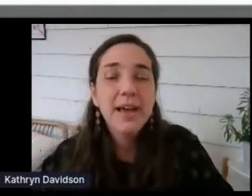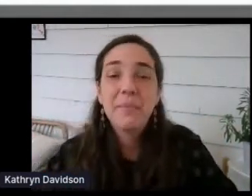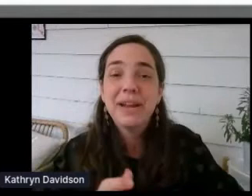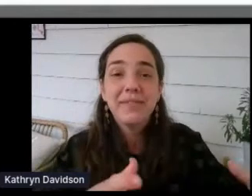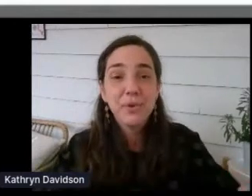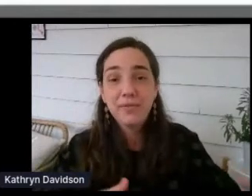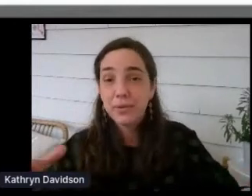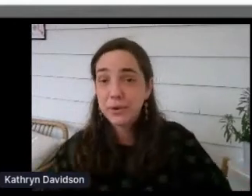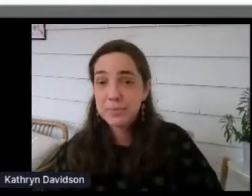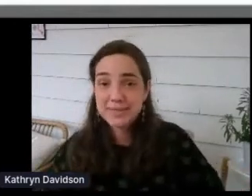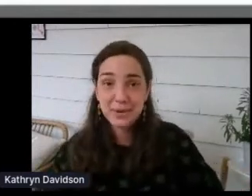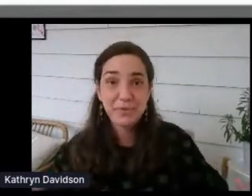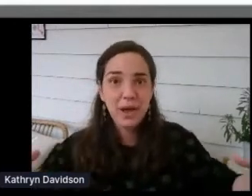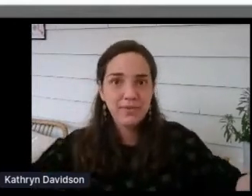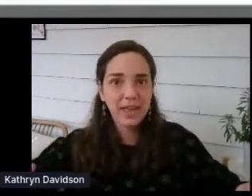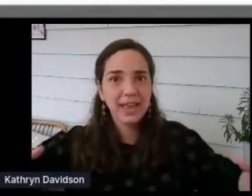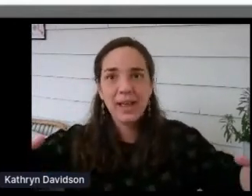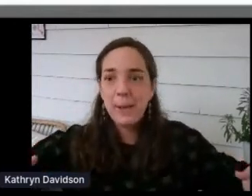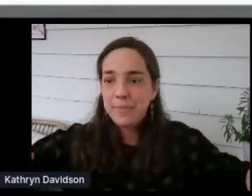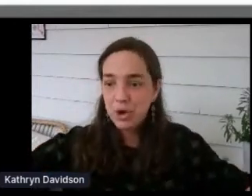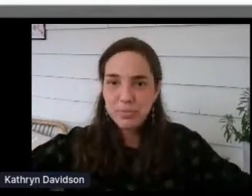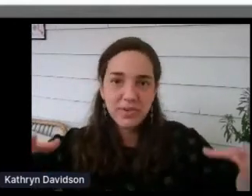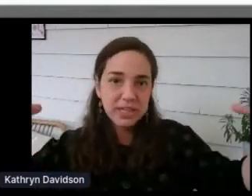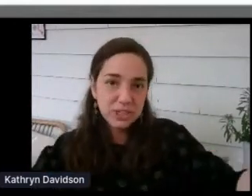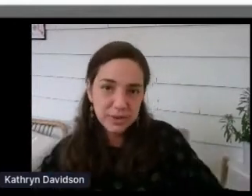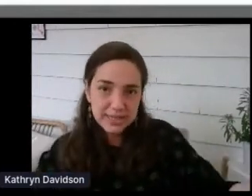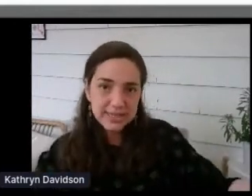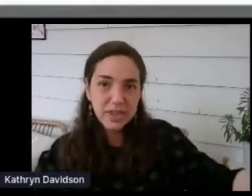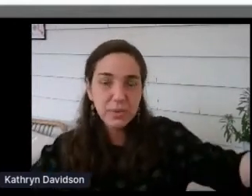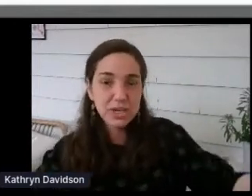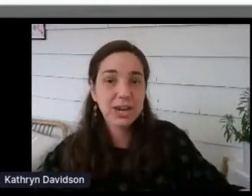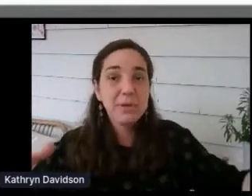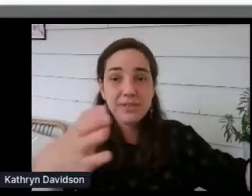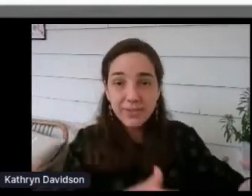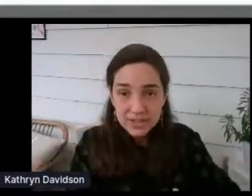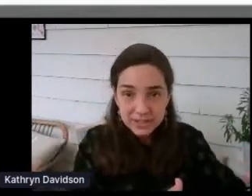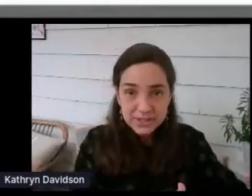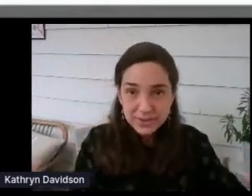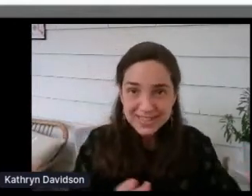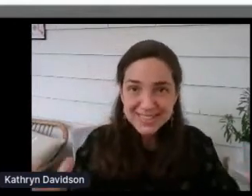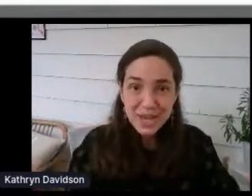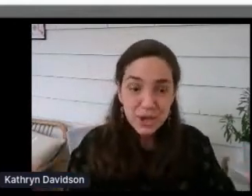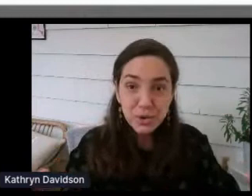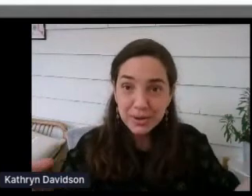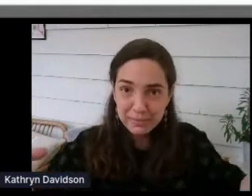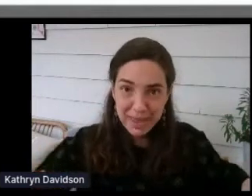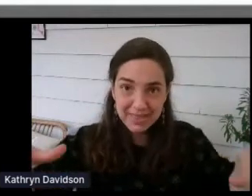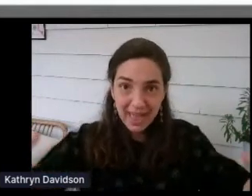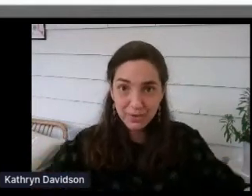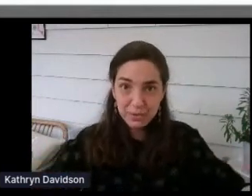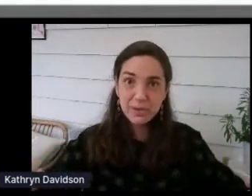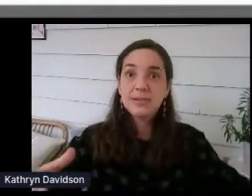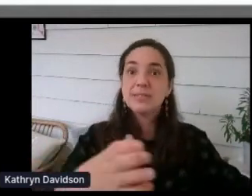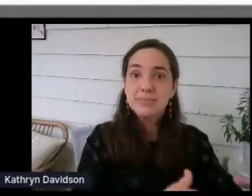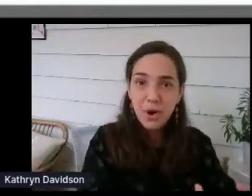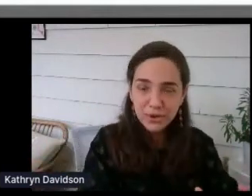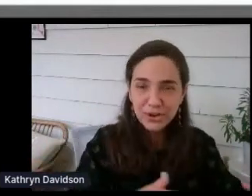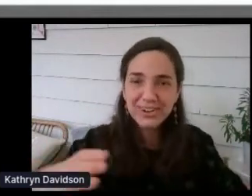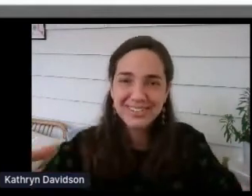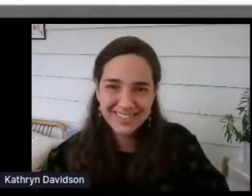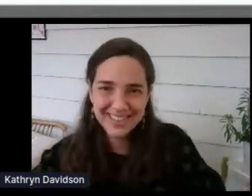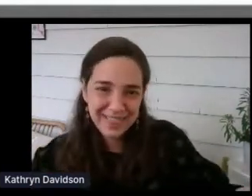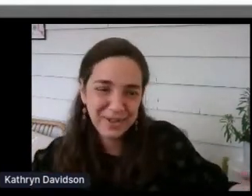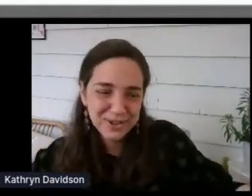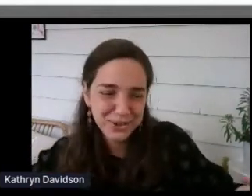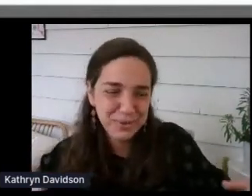way. If you have groups, so if you have like a group of all the students and then you want to talk about the first year students, you make that group